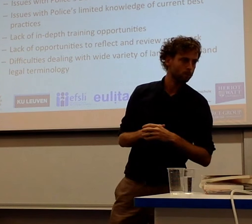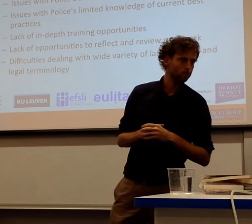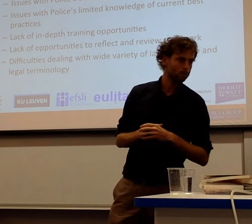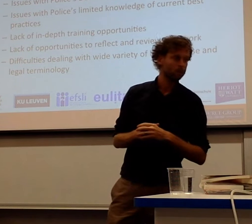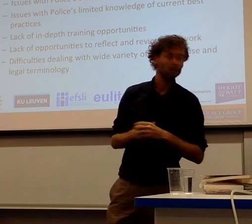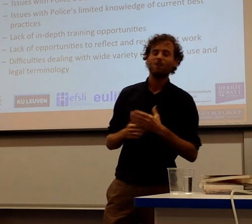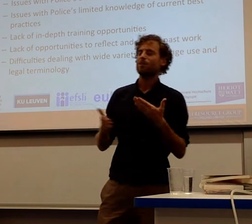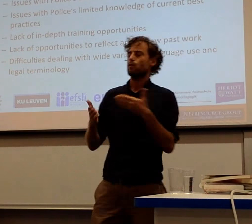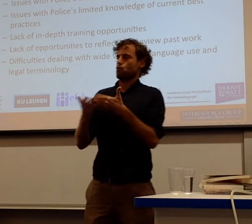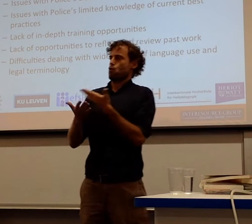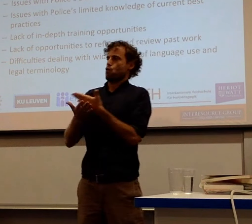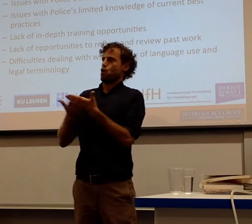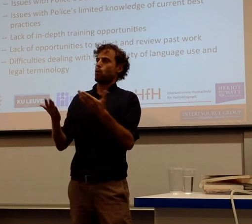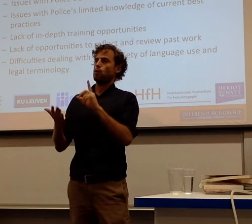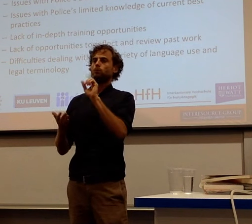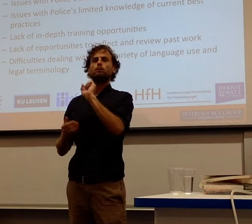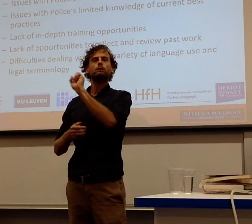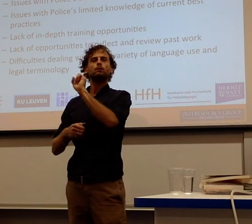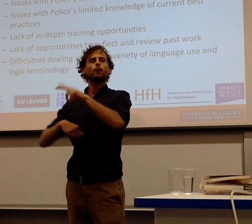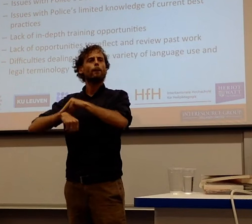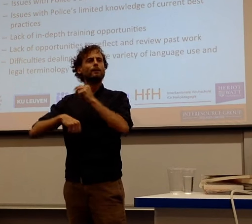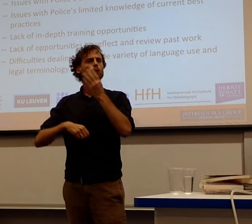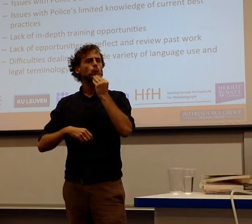settings with no training at all.